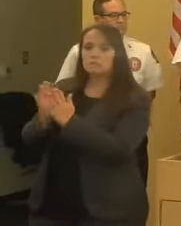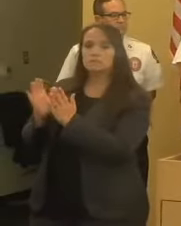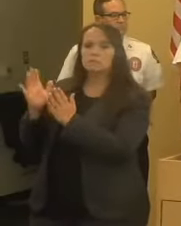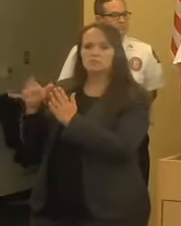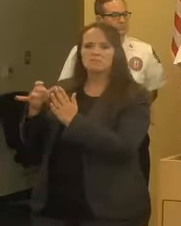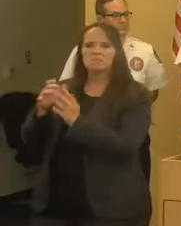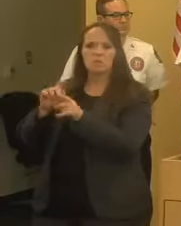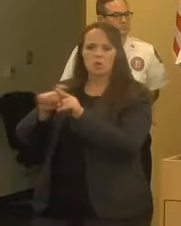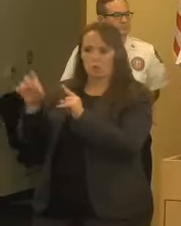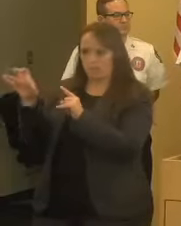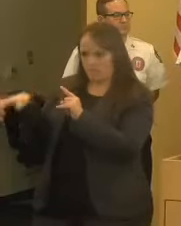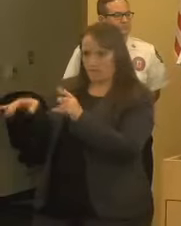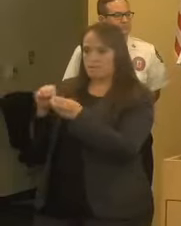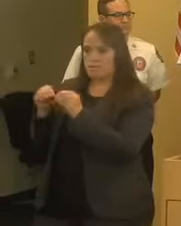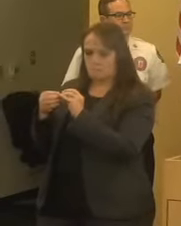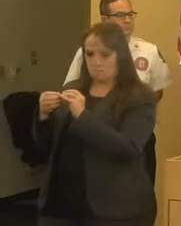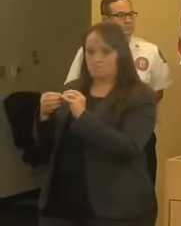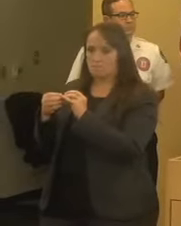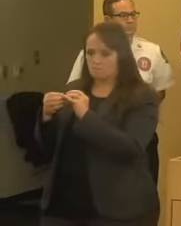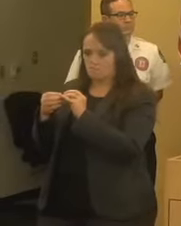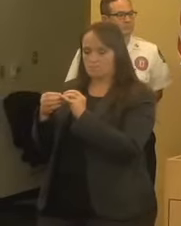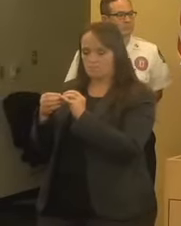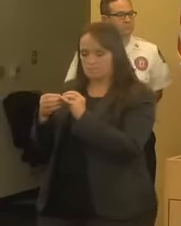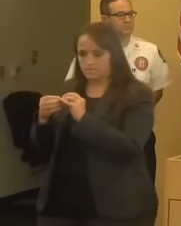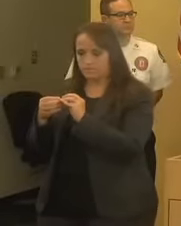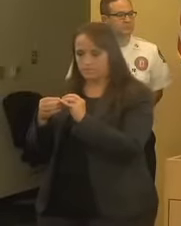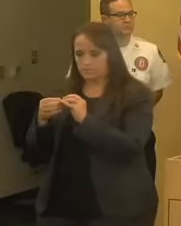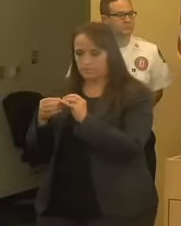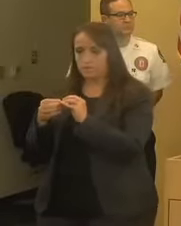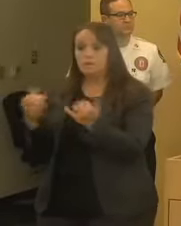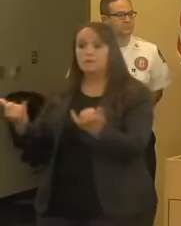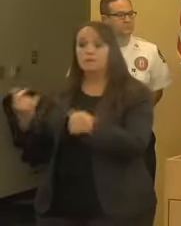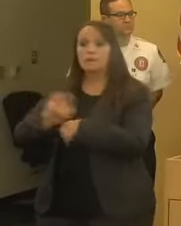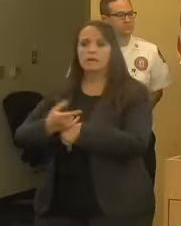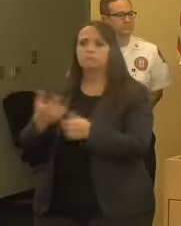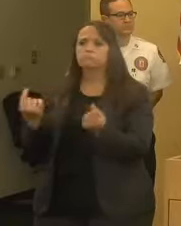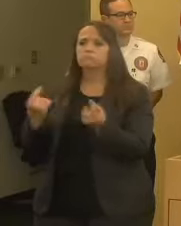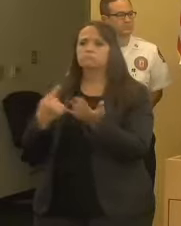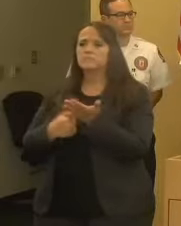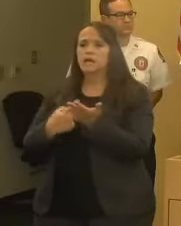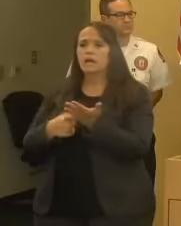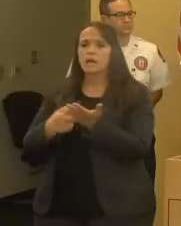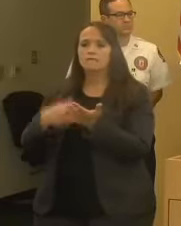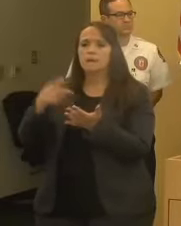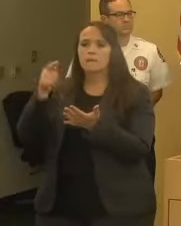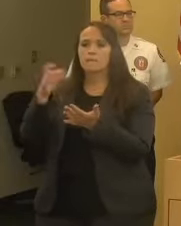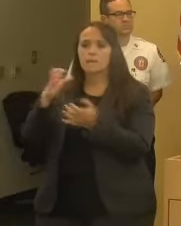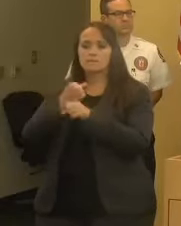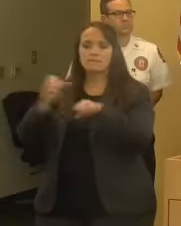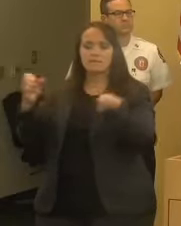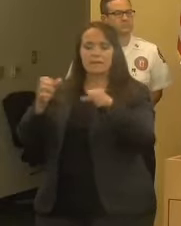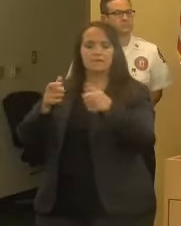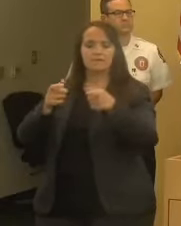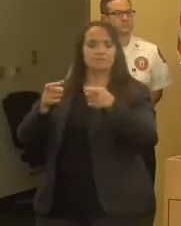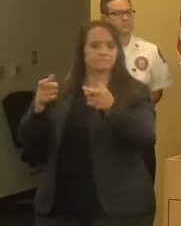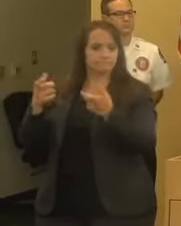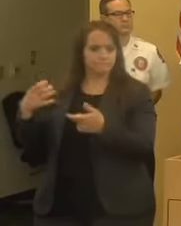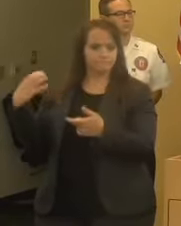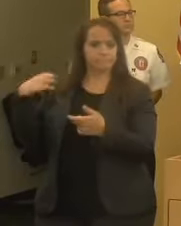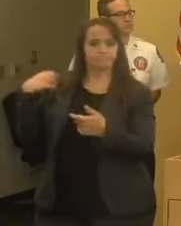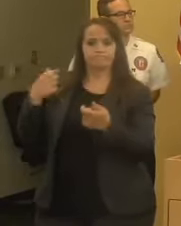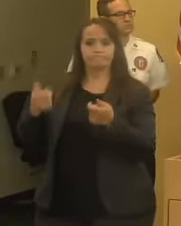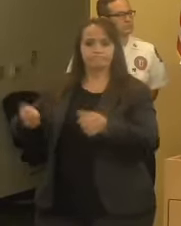Charleston County Citizens Information Line. Today we'd like to discuss how public safety officials are responding to